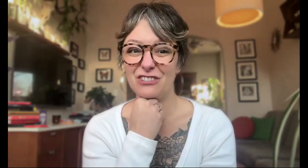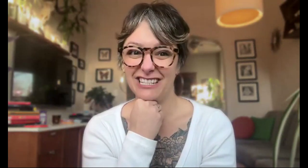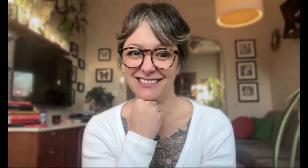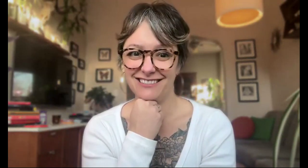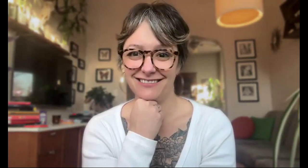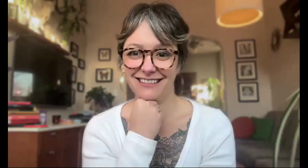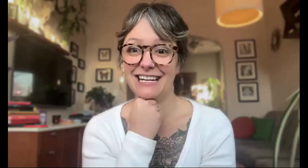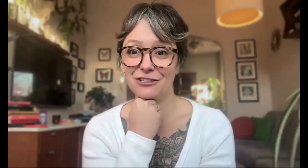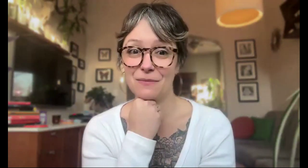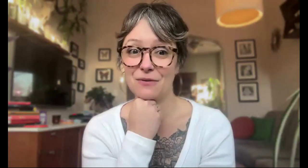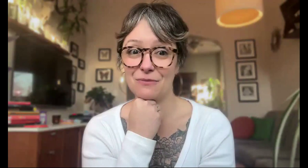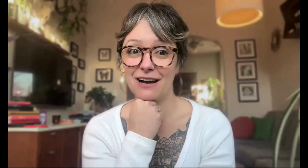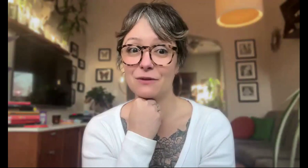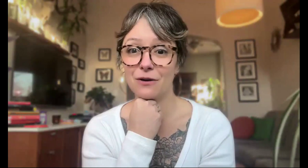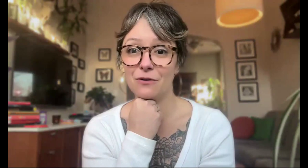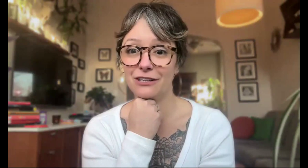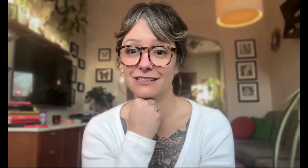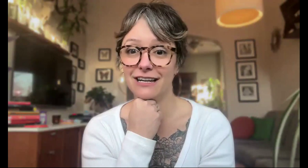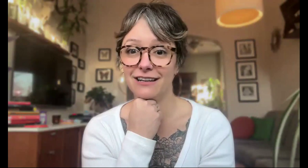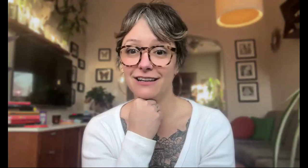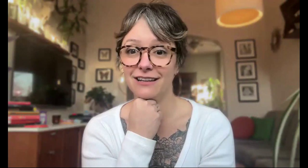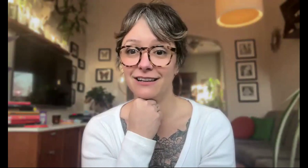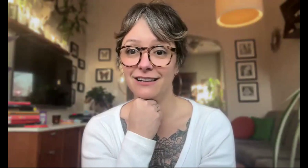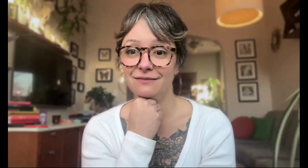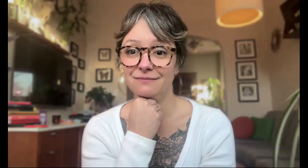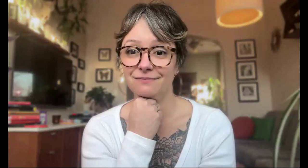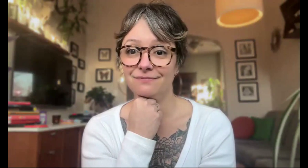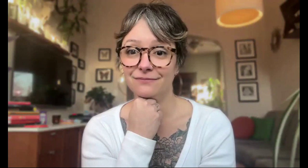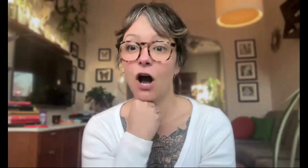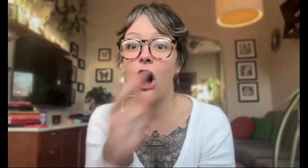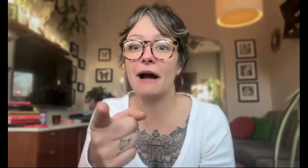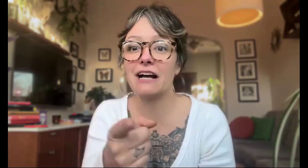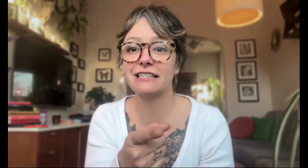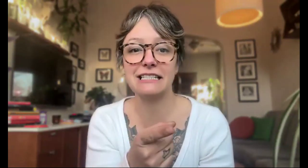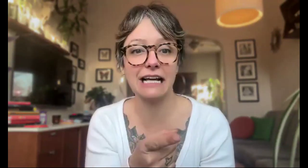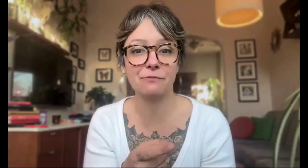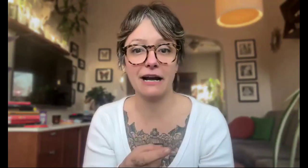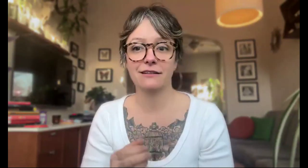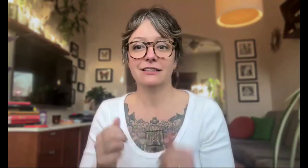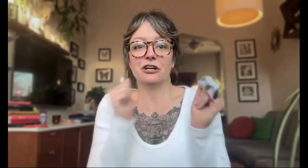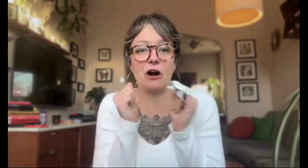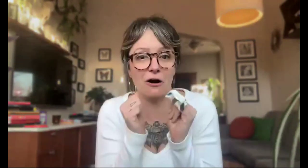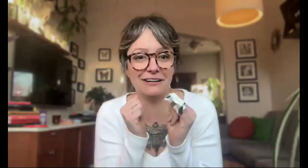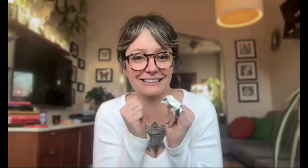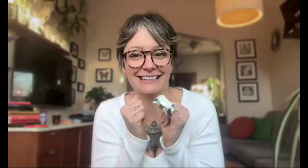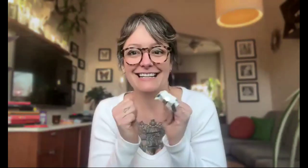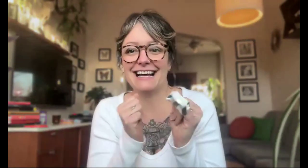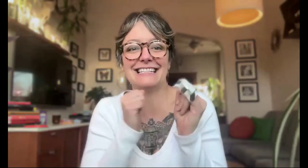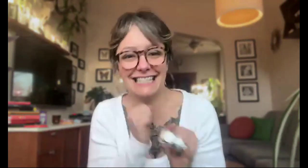cold is. Can you show me with your body what cold looks like? Oh my gosh, that's exactly right. You're cold. That is